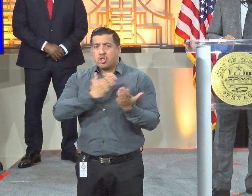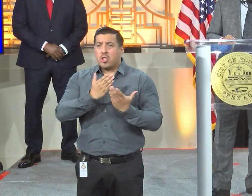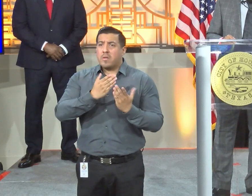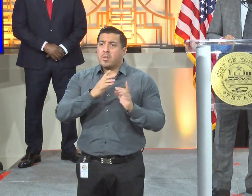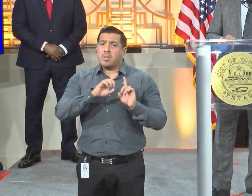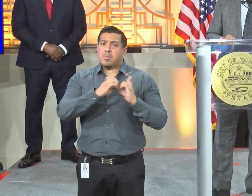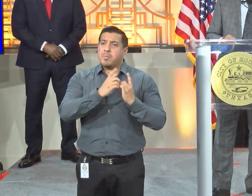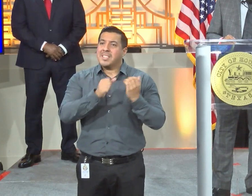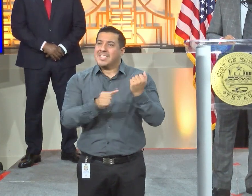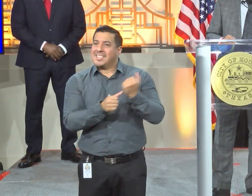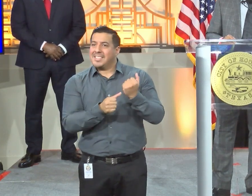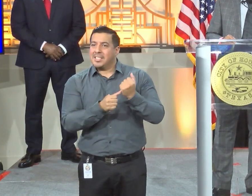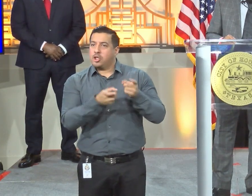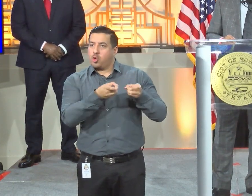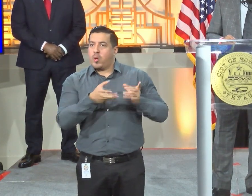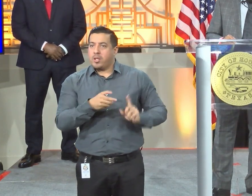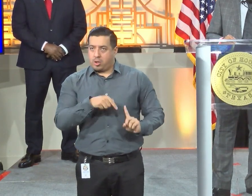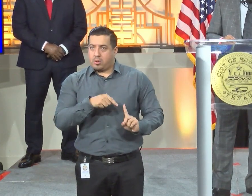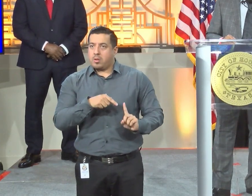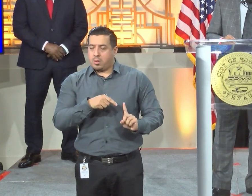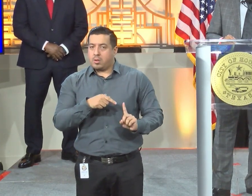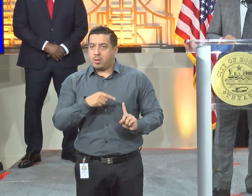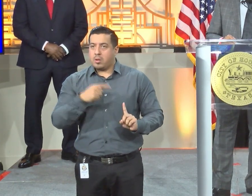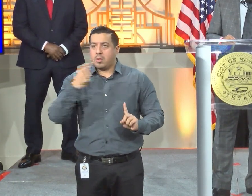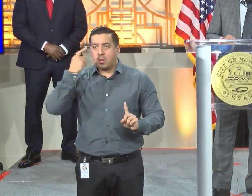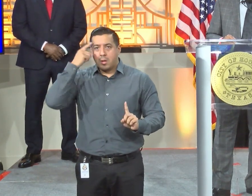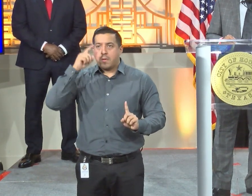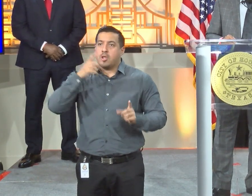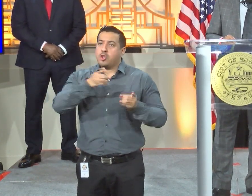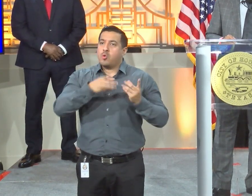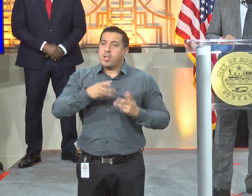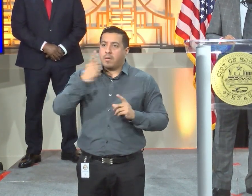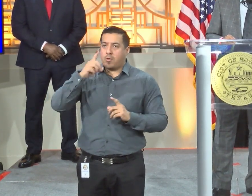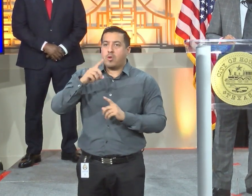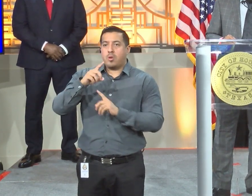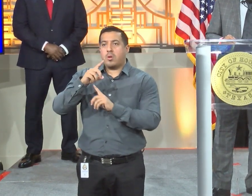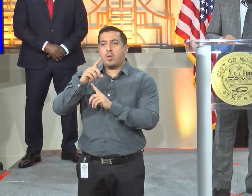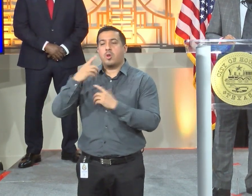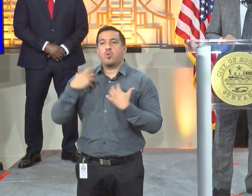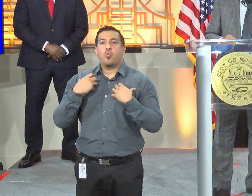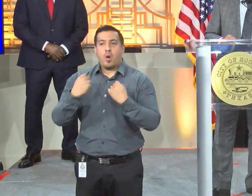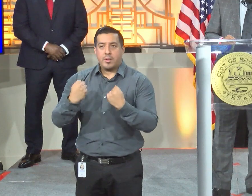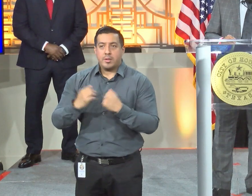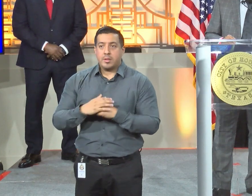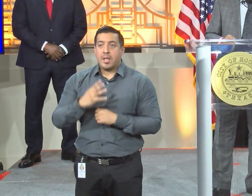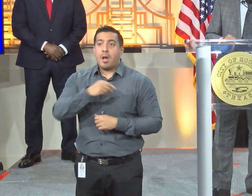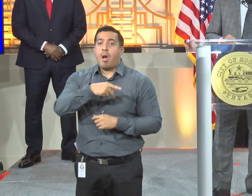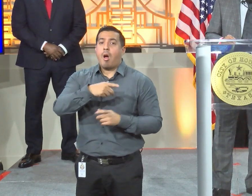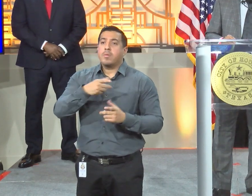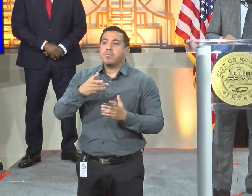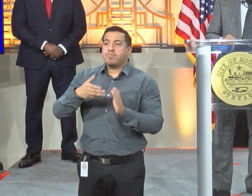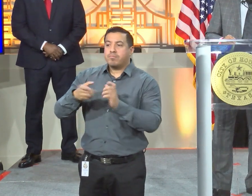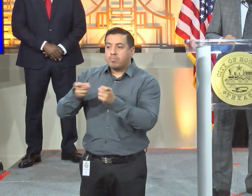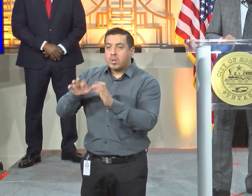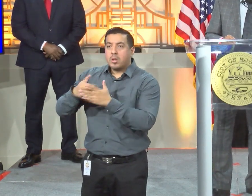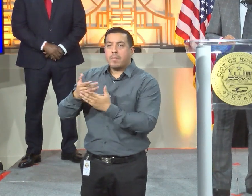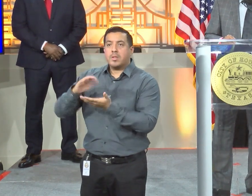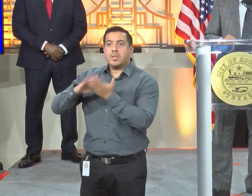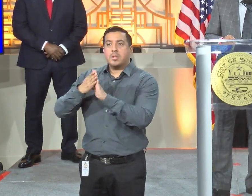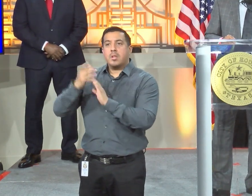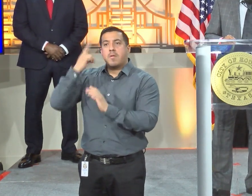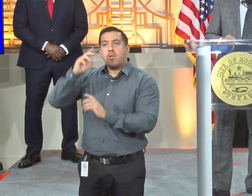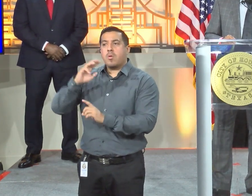Assistant Director of Recreation, the Director of Recreation and Wellness. He also managed operations of city